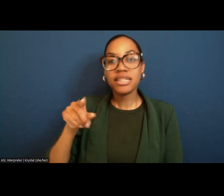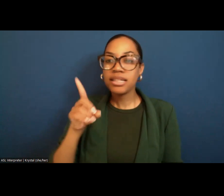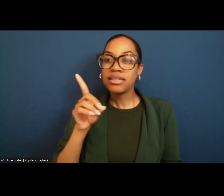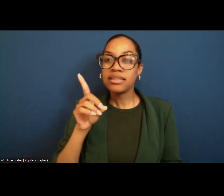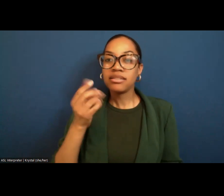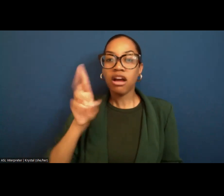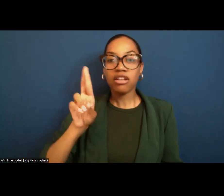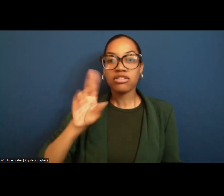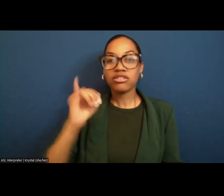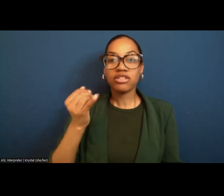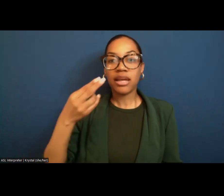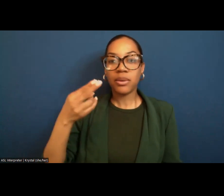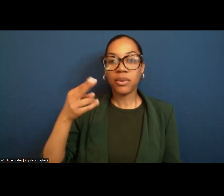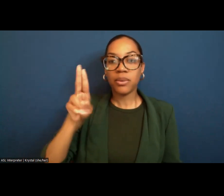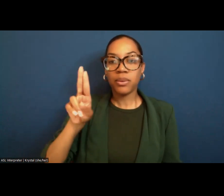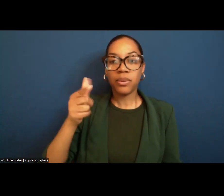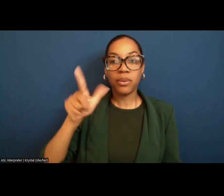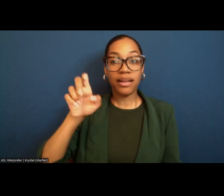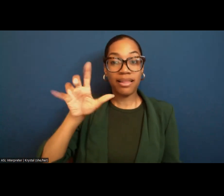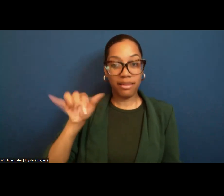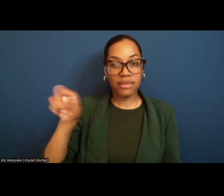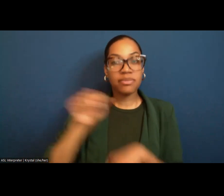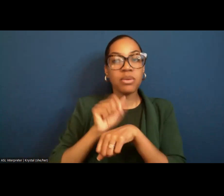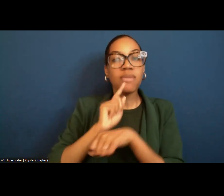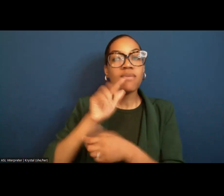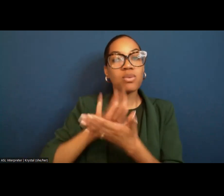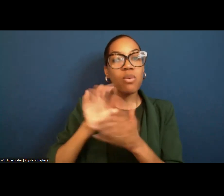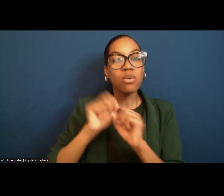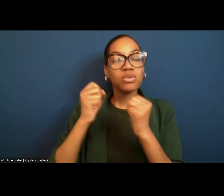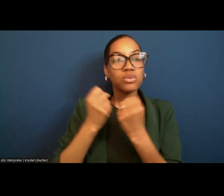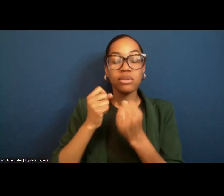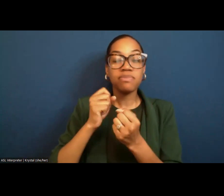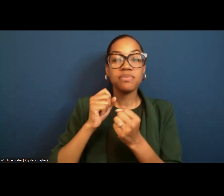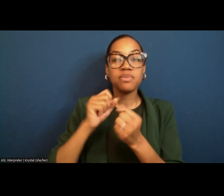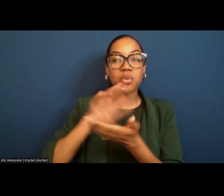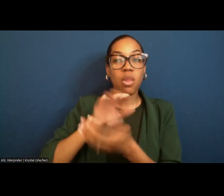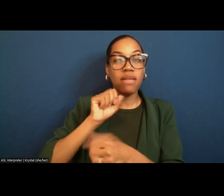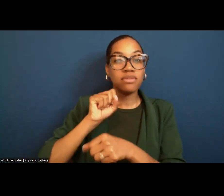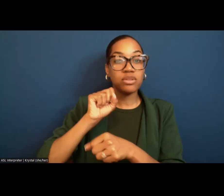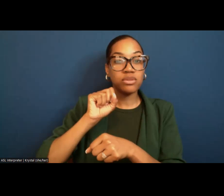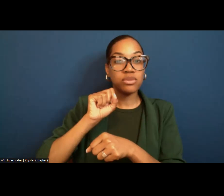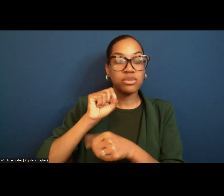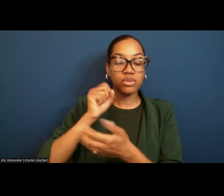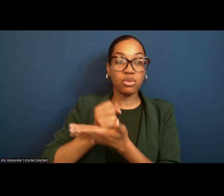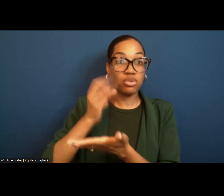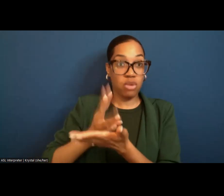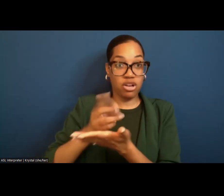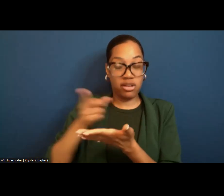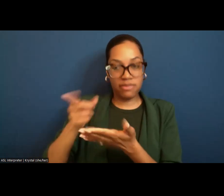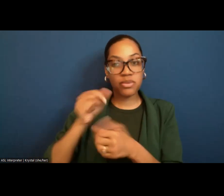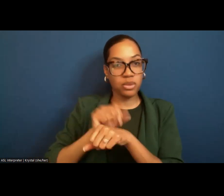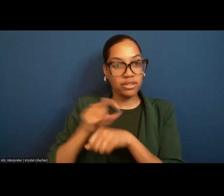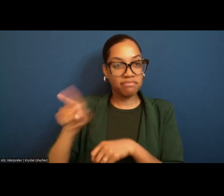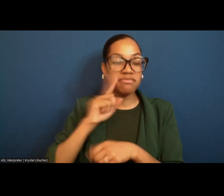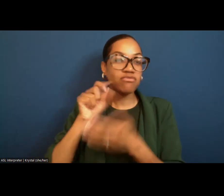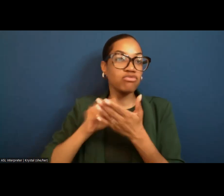at the university. So if you're interested in learning a little bit more, all you have to do is go to Google Scholar, put those search terms in, and you'll